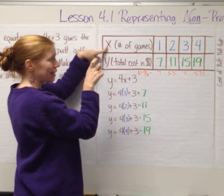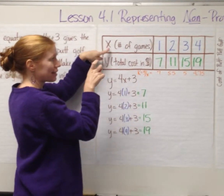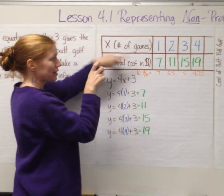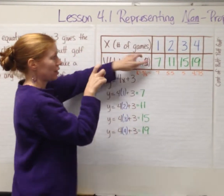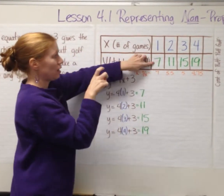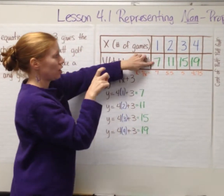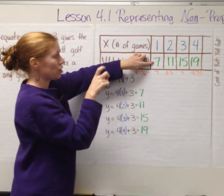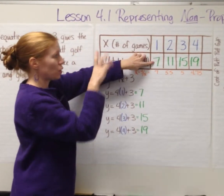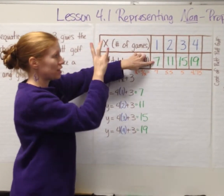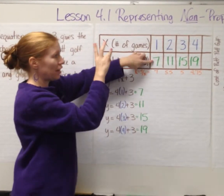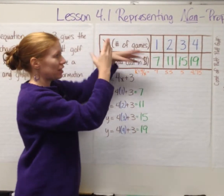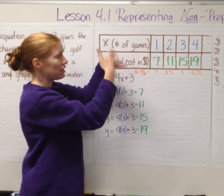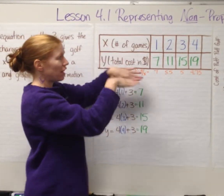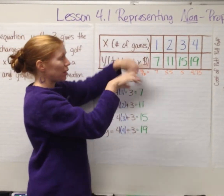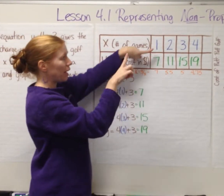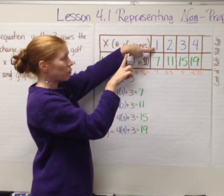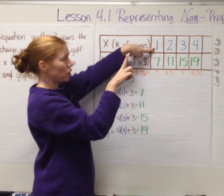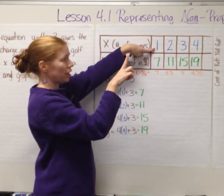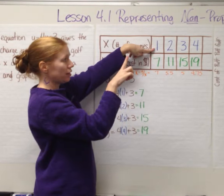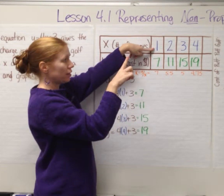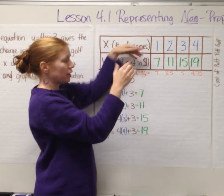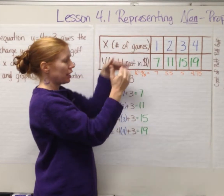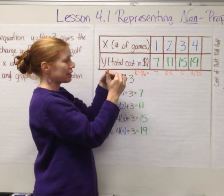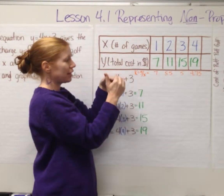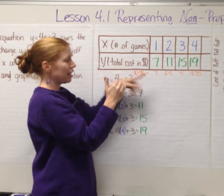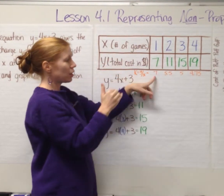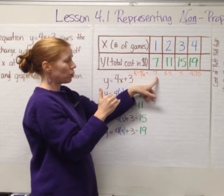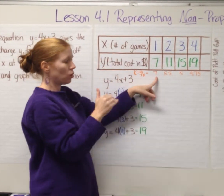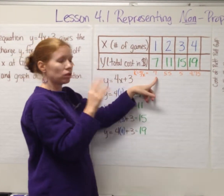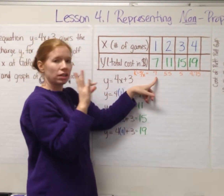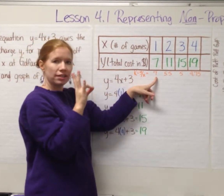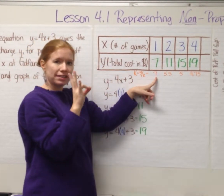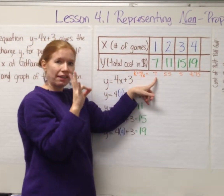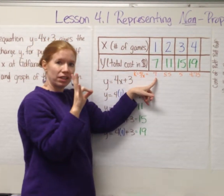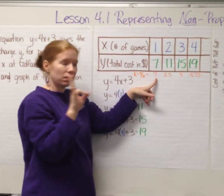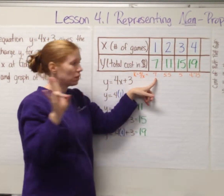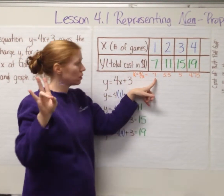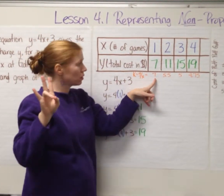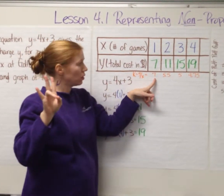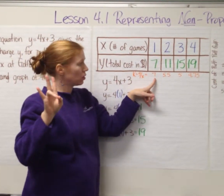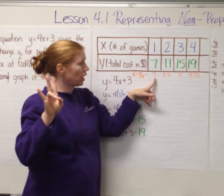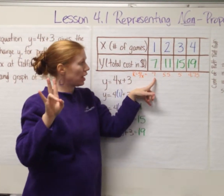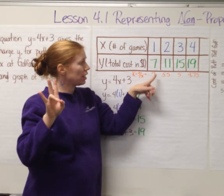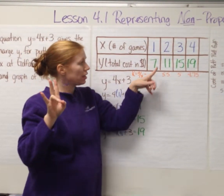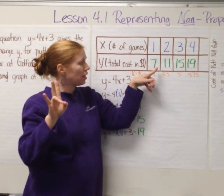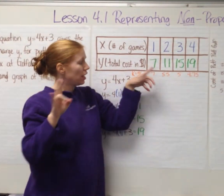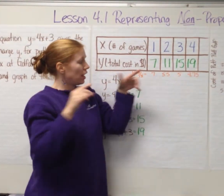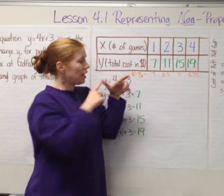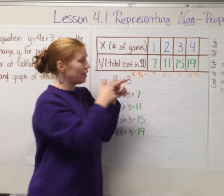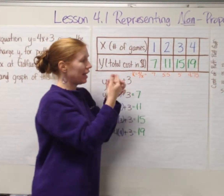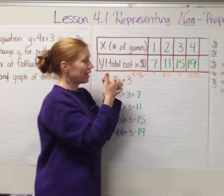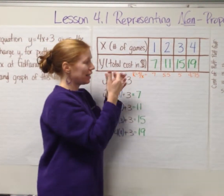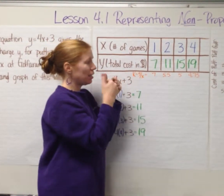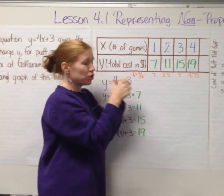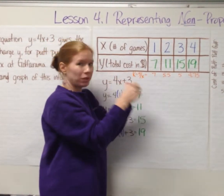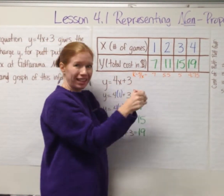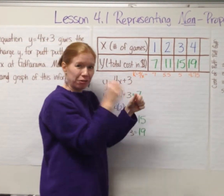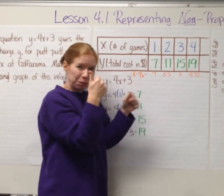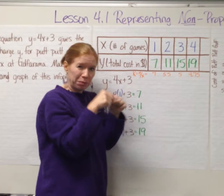X, so 7 divided by 1, it's going to equal 7. Okay, and then I can keep doing that. Remember,